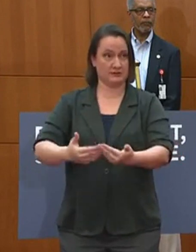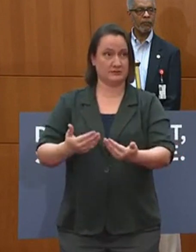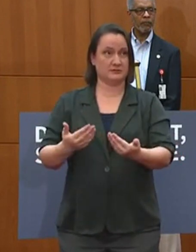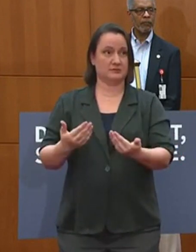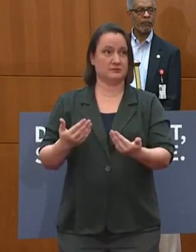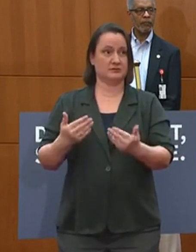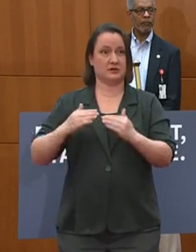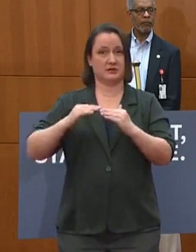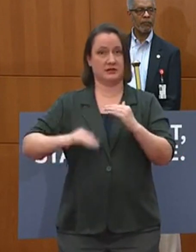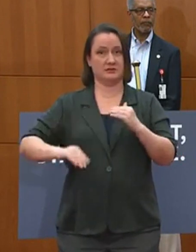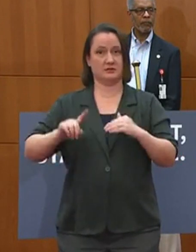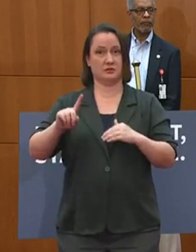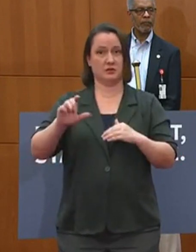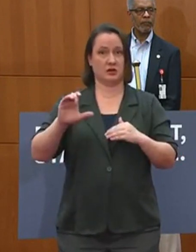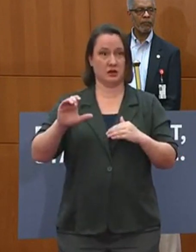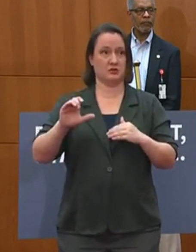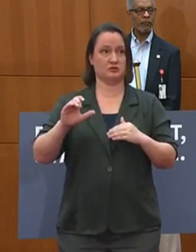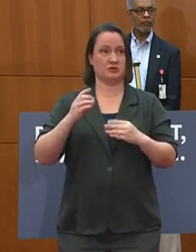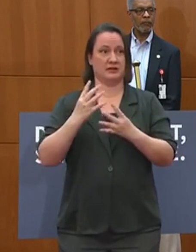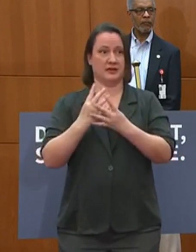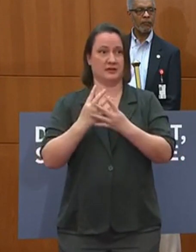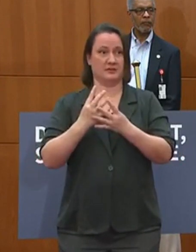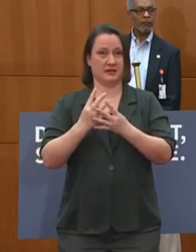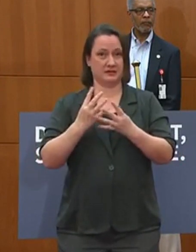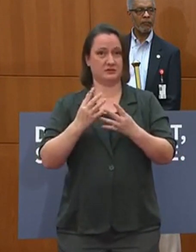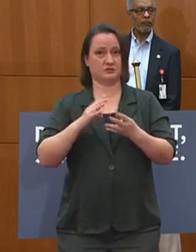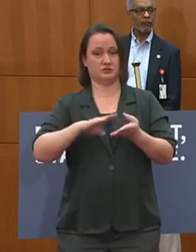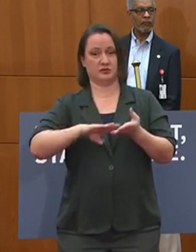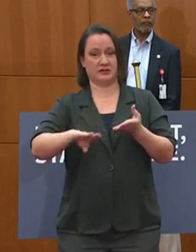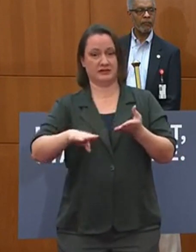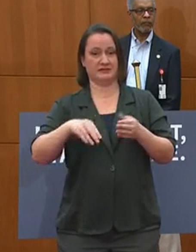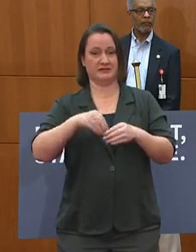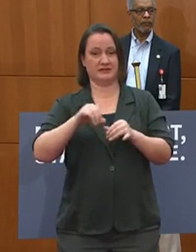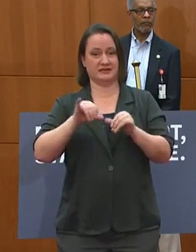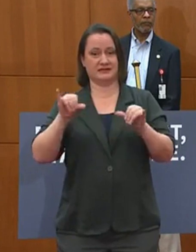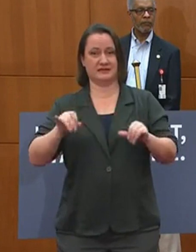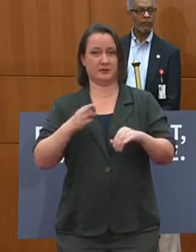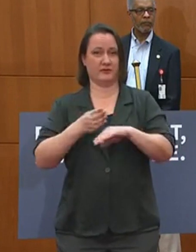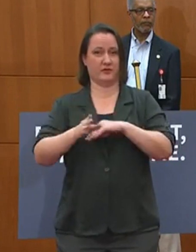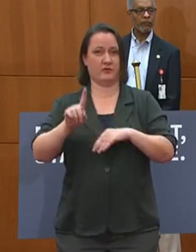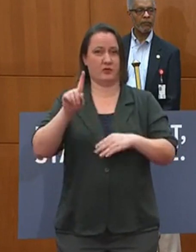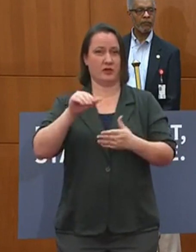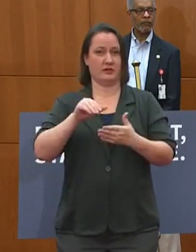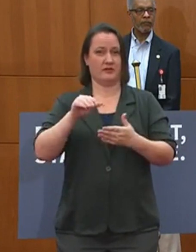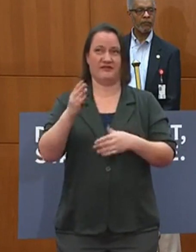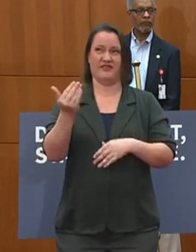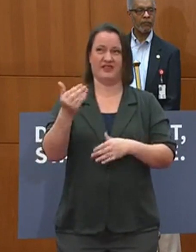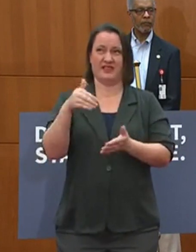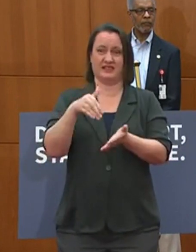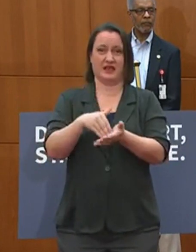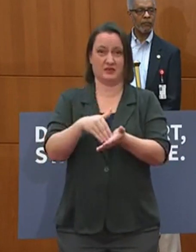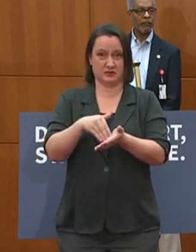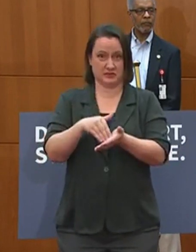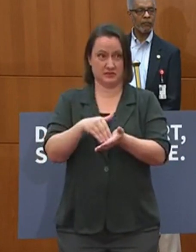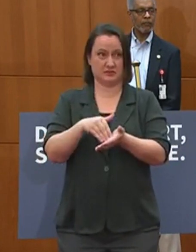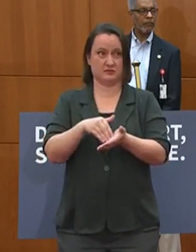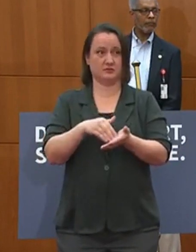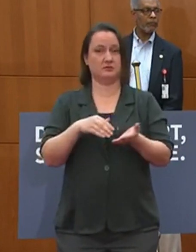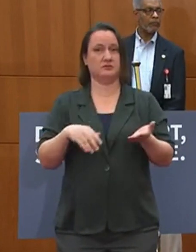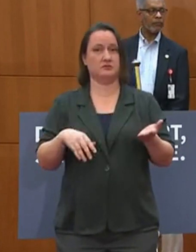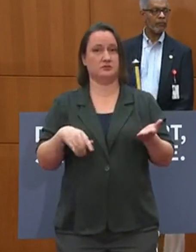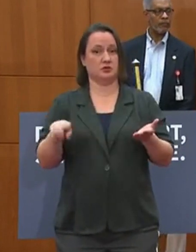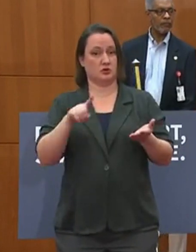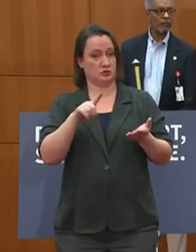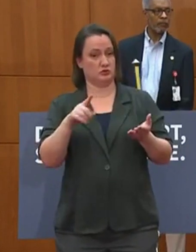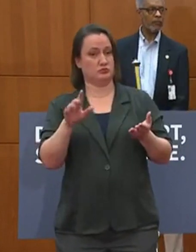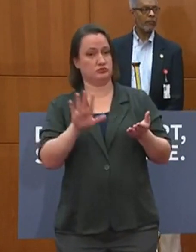100 inmates released in a system of, I believe, over 15,000. Are y'all where you need to be, you feel like,